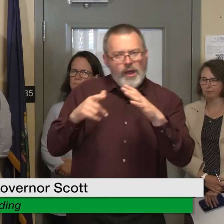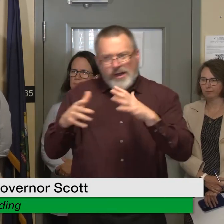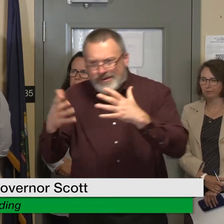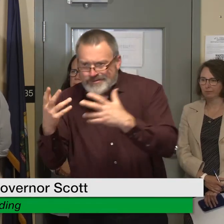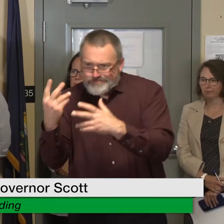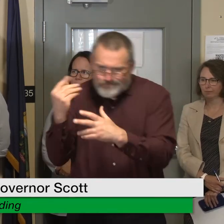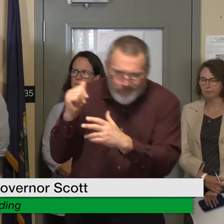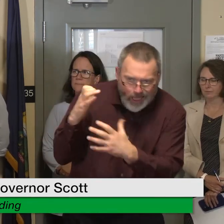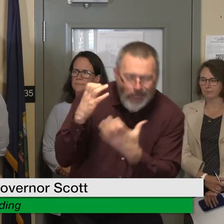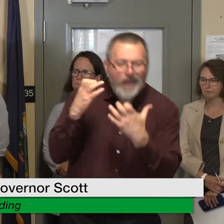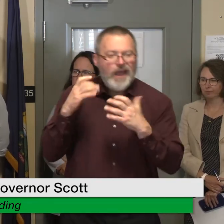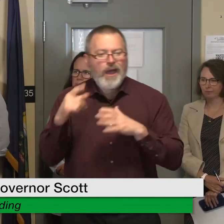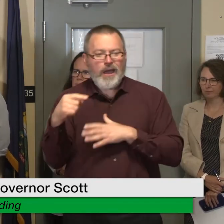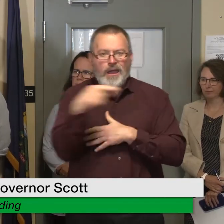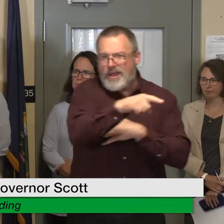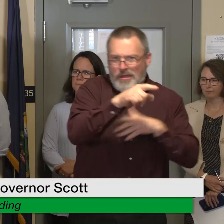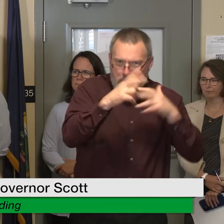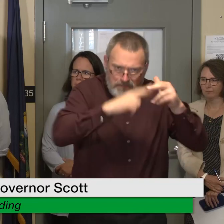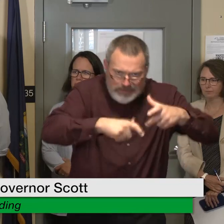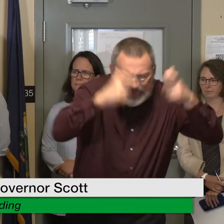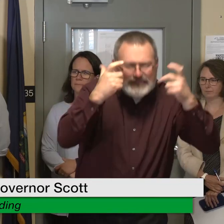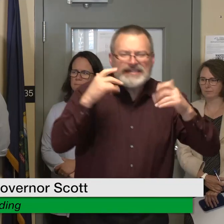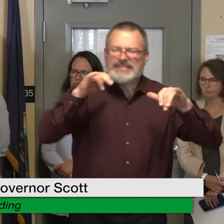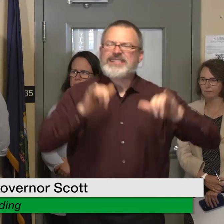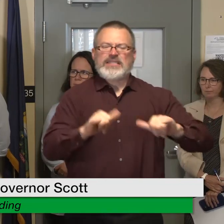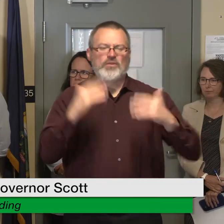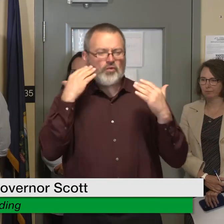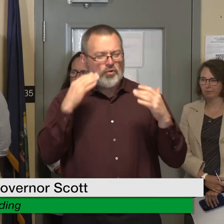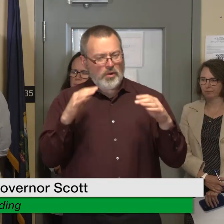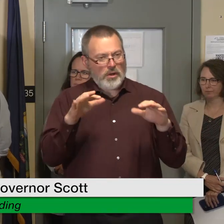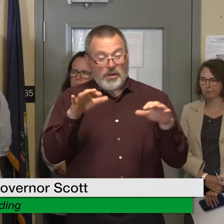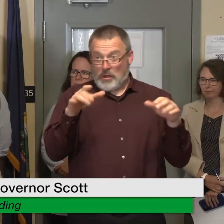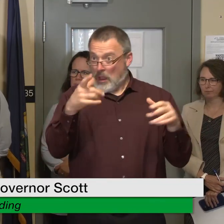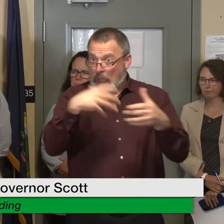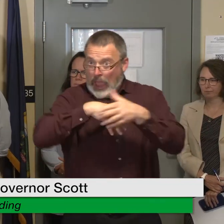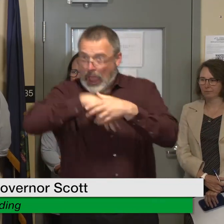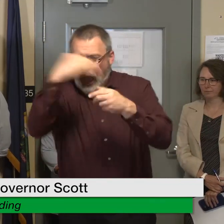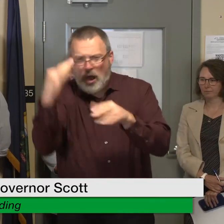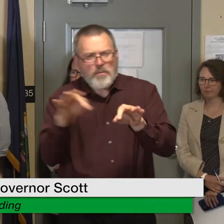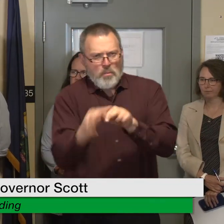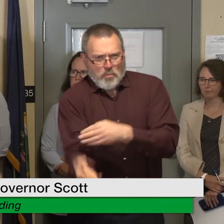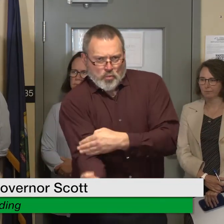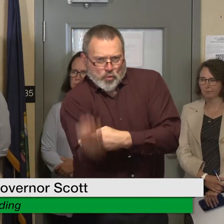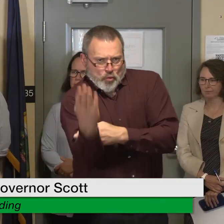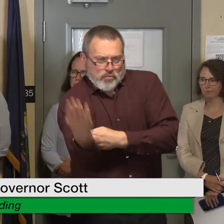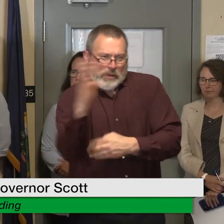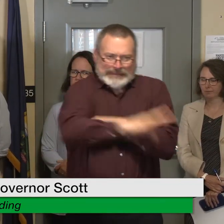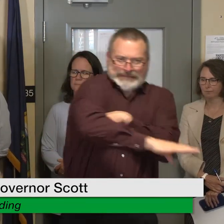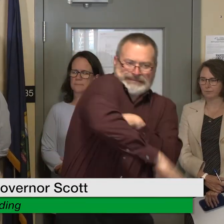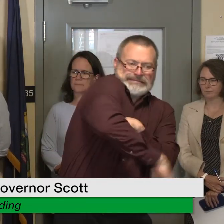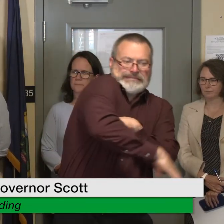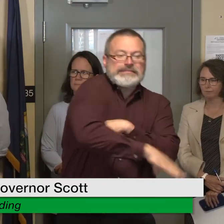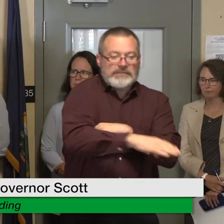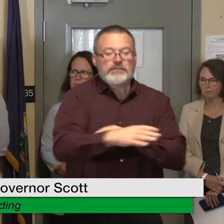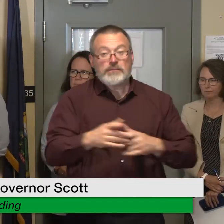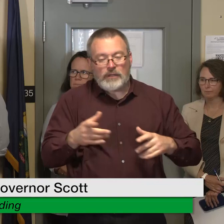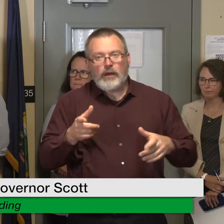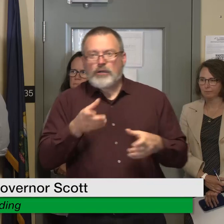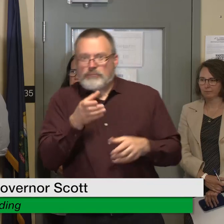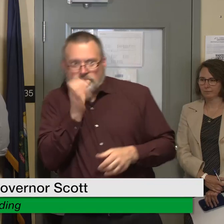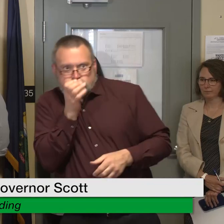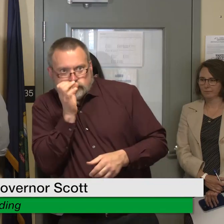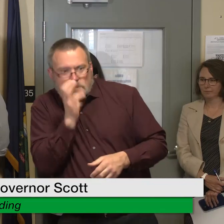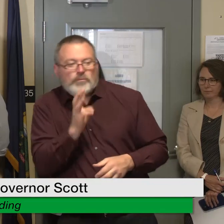it's cool, take frequent breaks, and be mindful to stay hydrated. Please also watch out